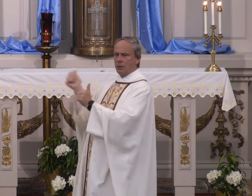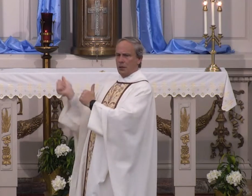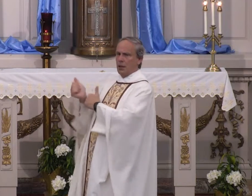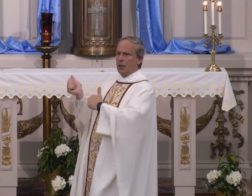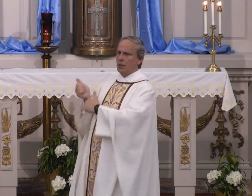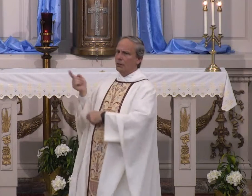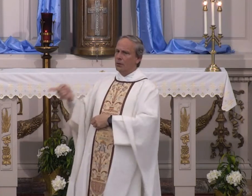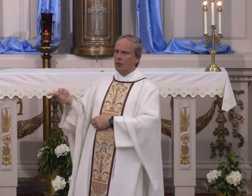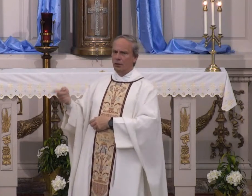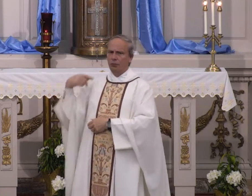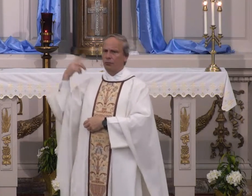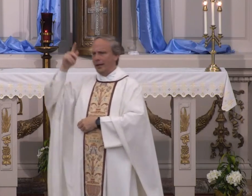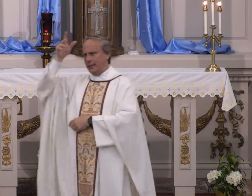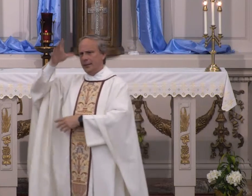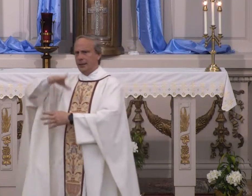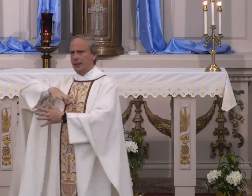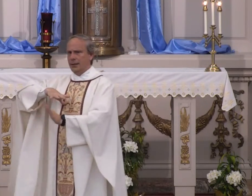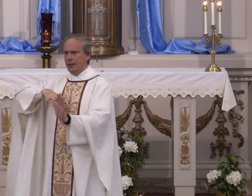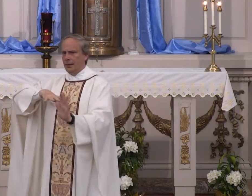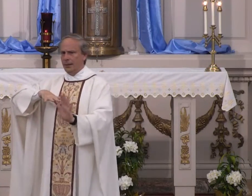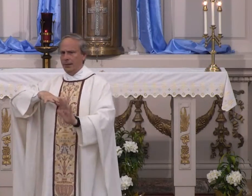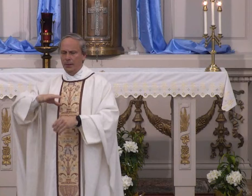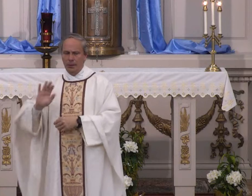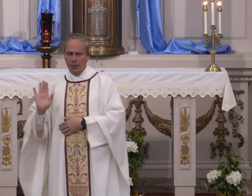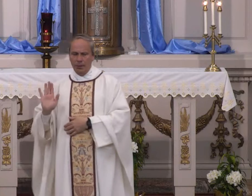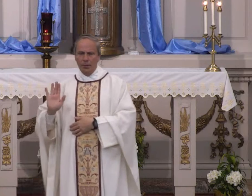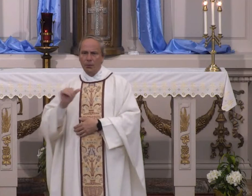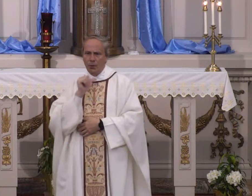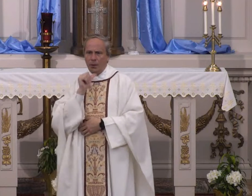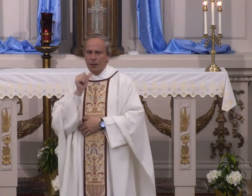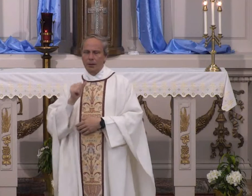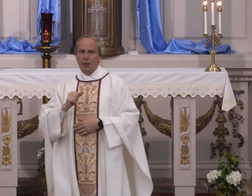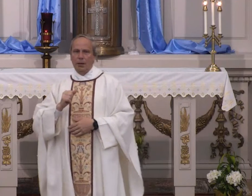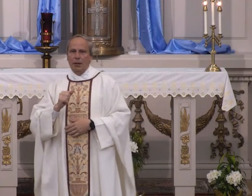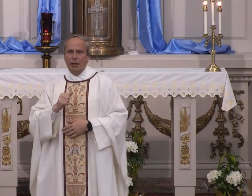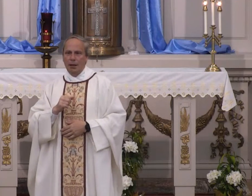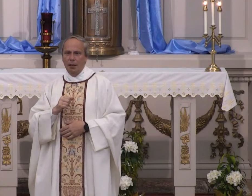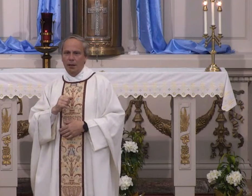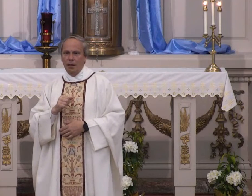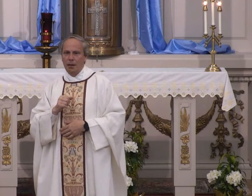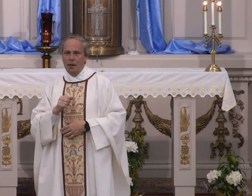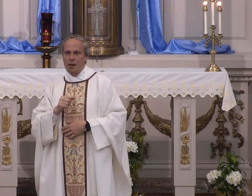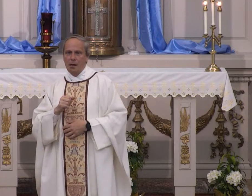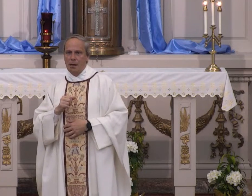saying that they didn't want children to learn about his life because he's a dangerous man.